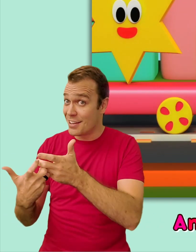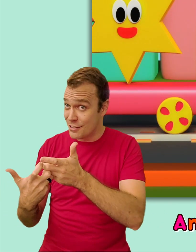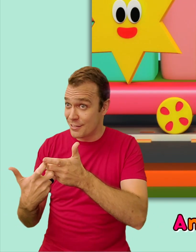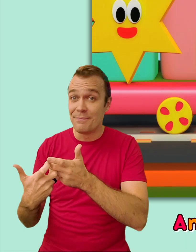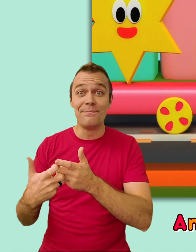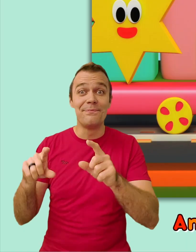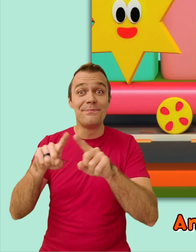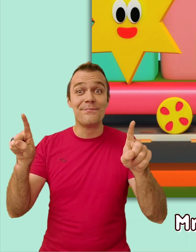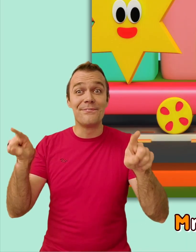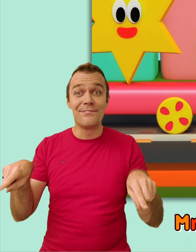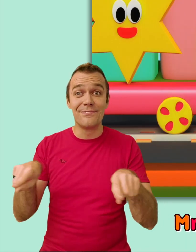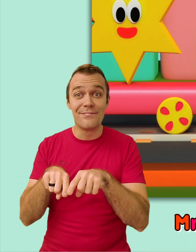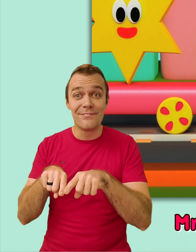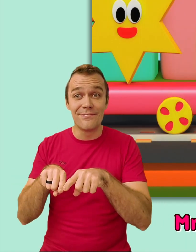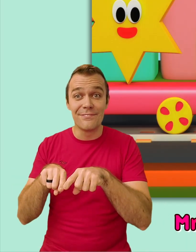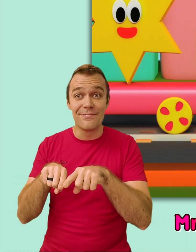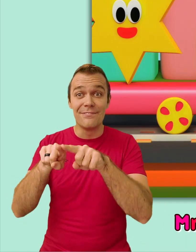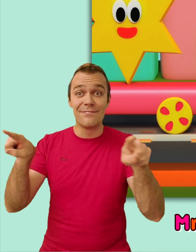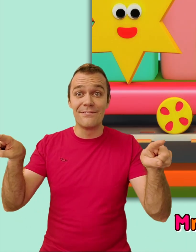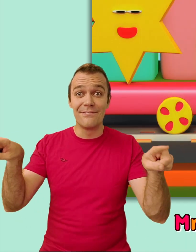just like you. Mr.